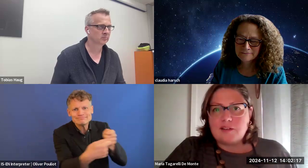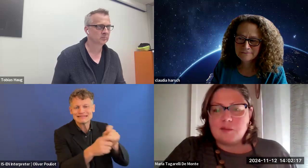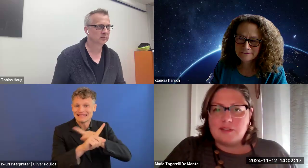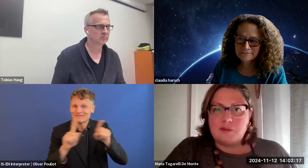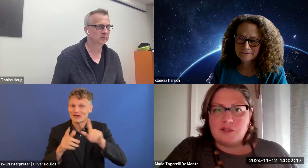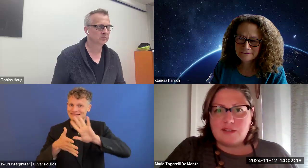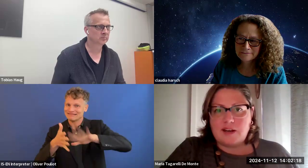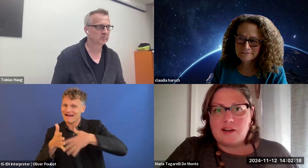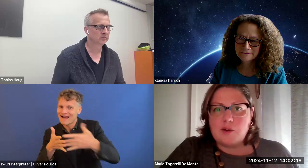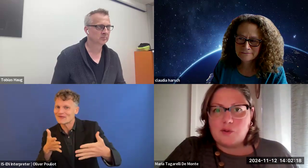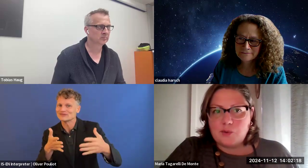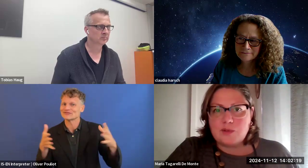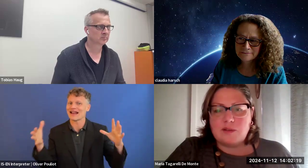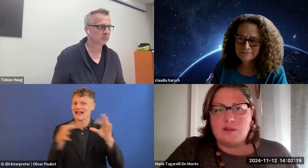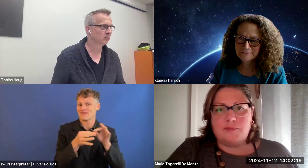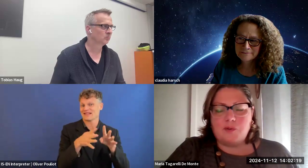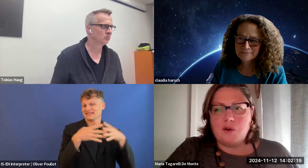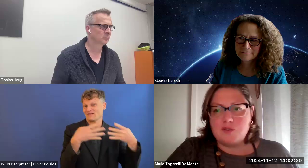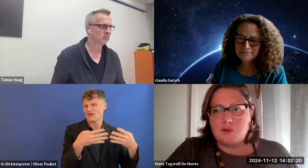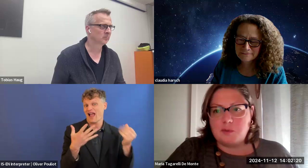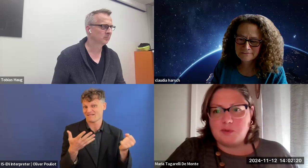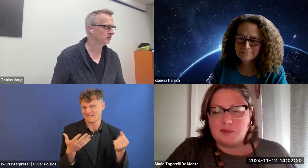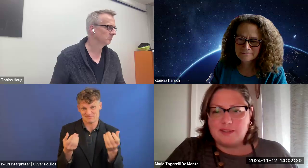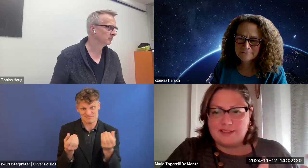into practical materials that are now used